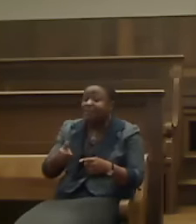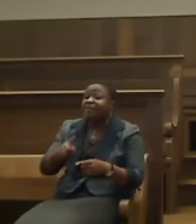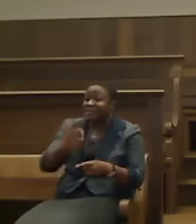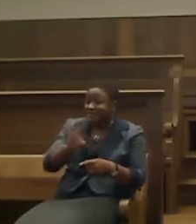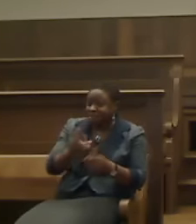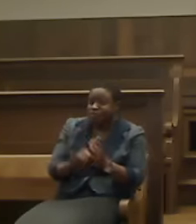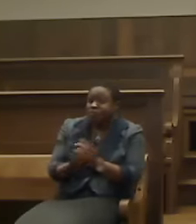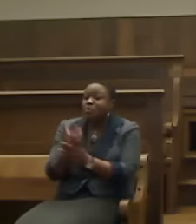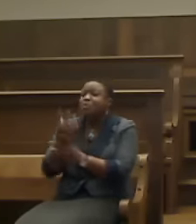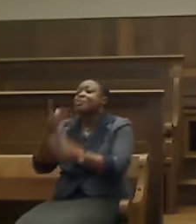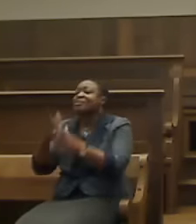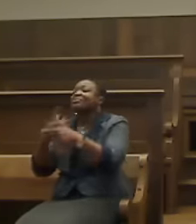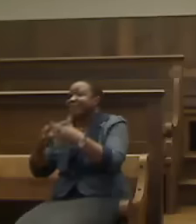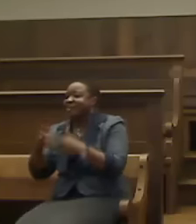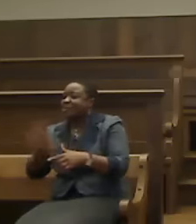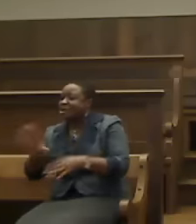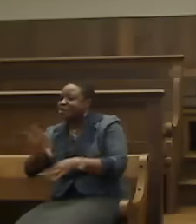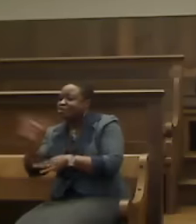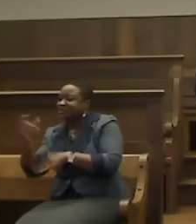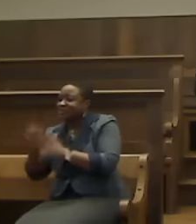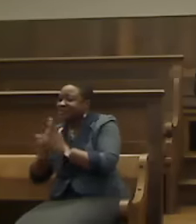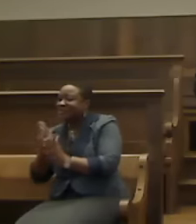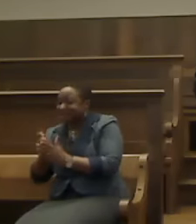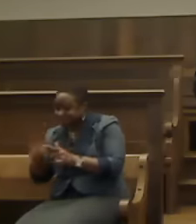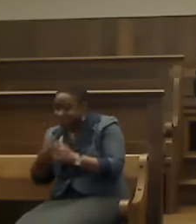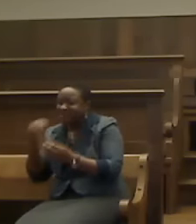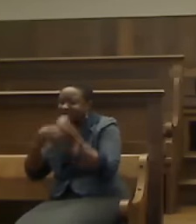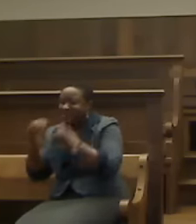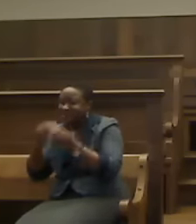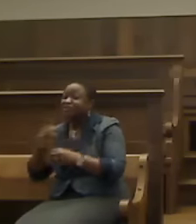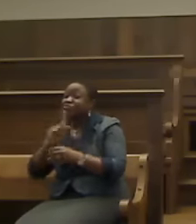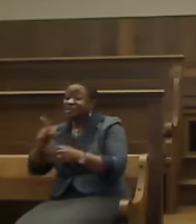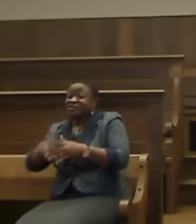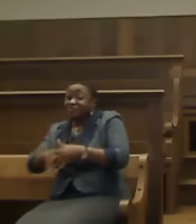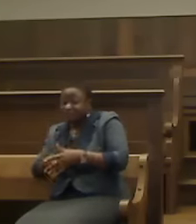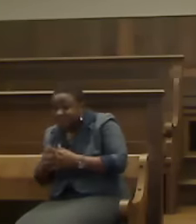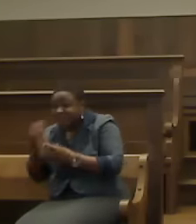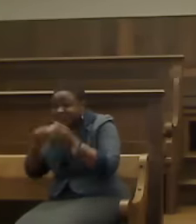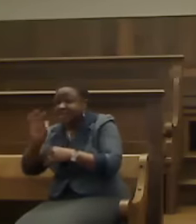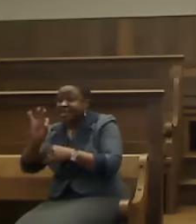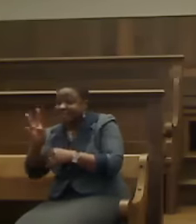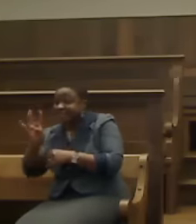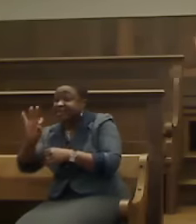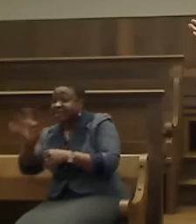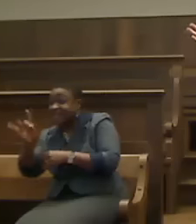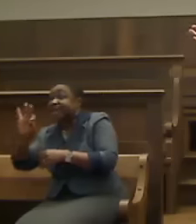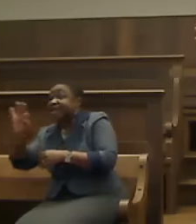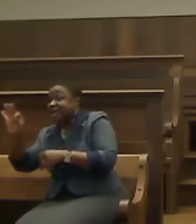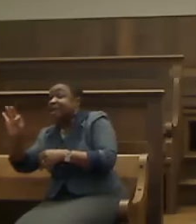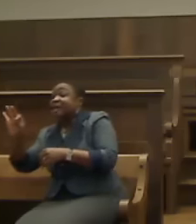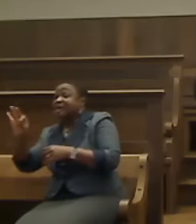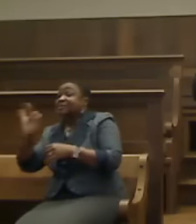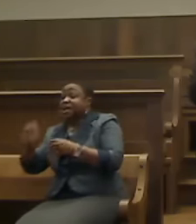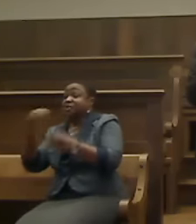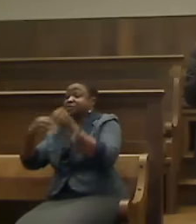just before Christmas. And so we really started consuming it in 97, but a lot more in 98 and 99, and that's when we started